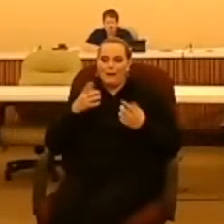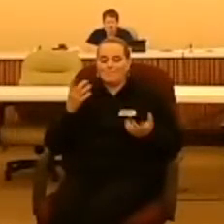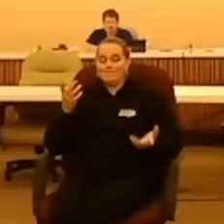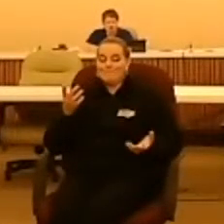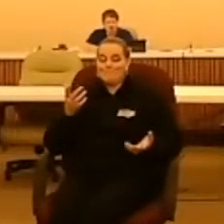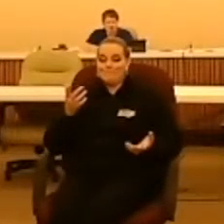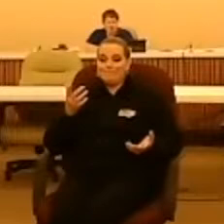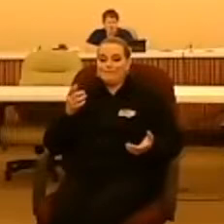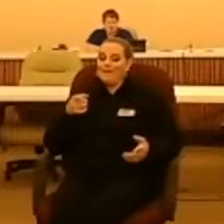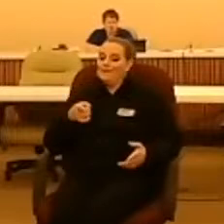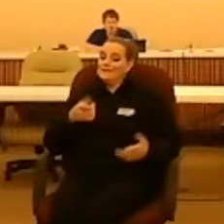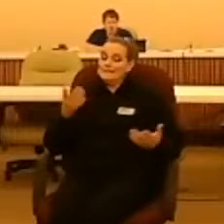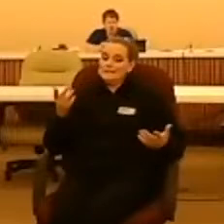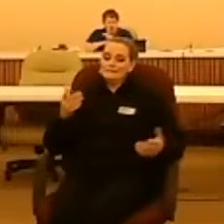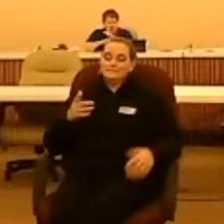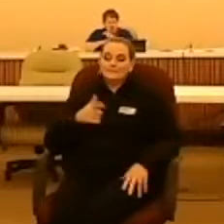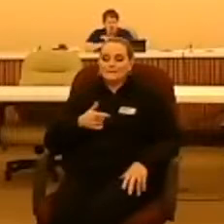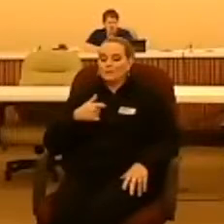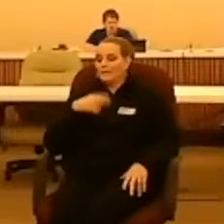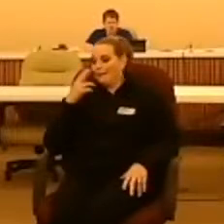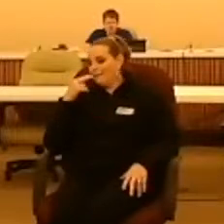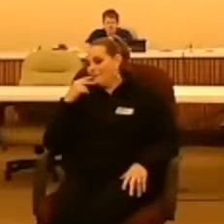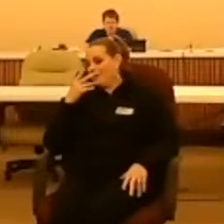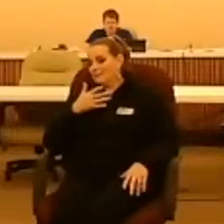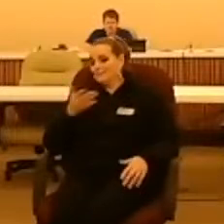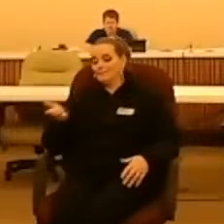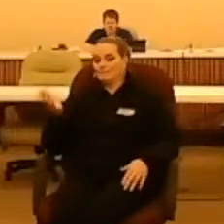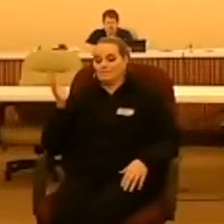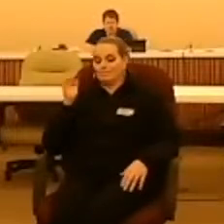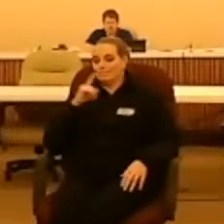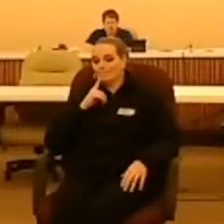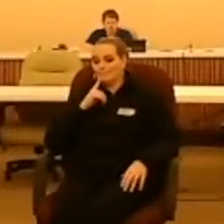This is one of the fun,